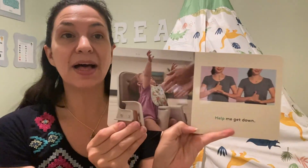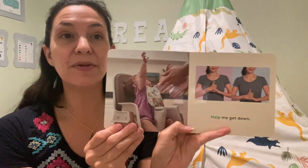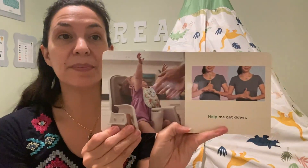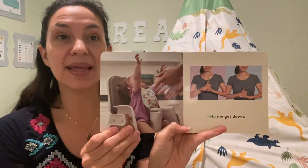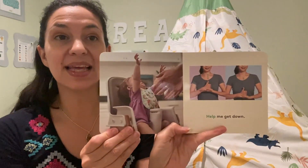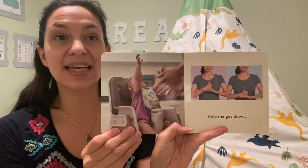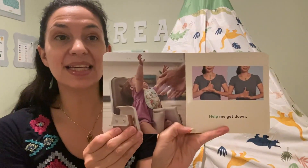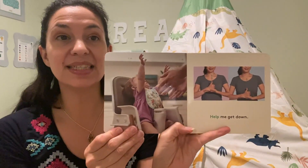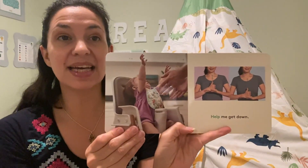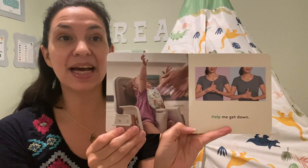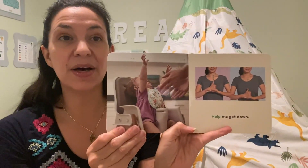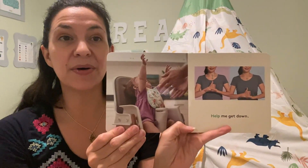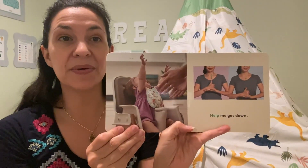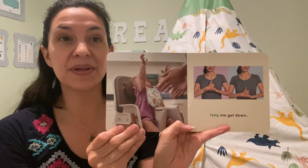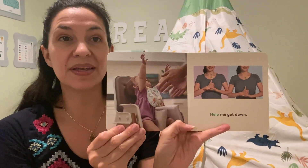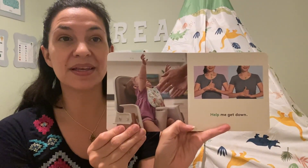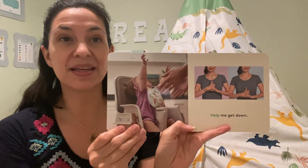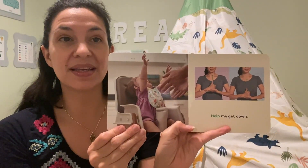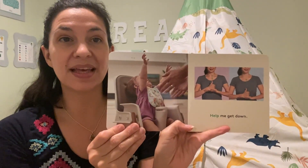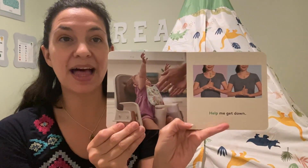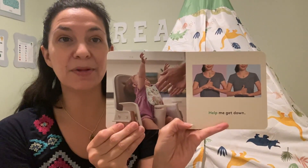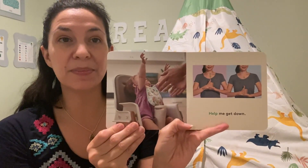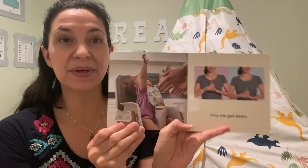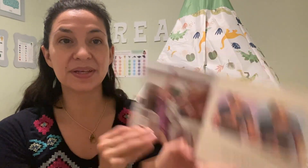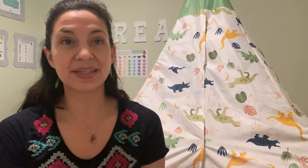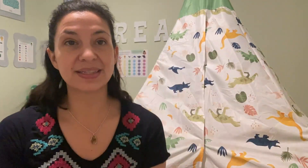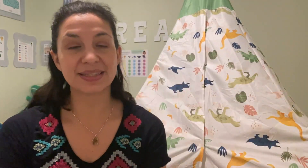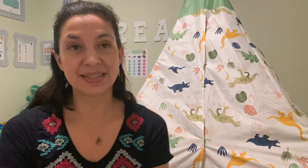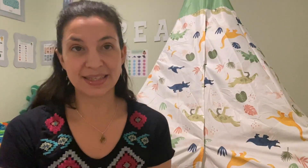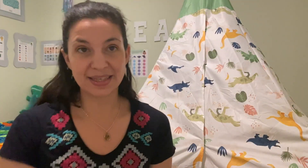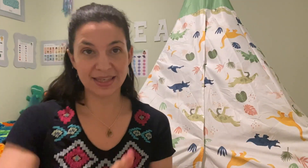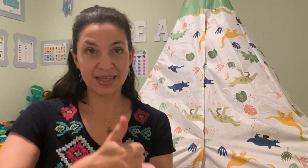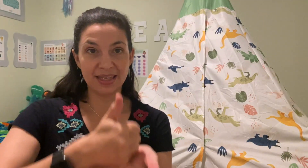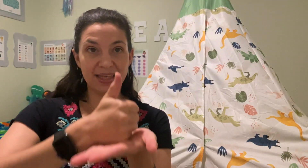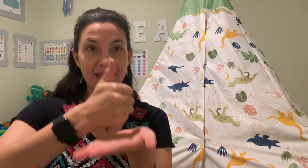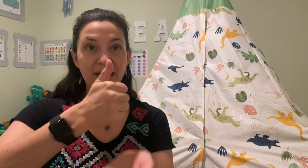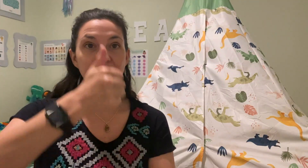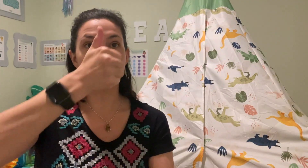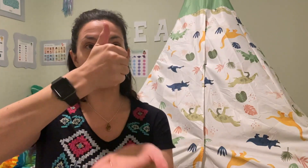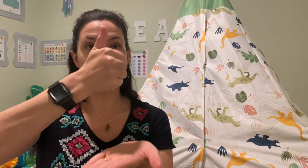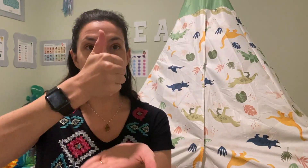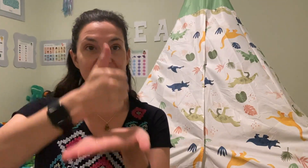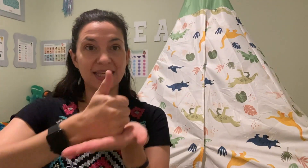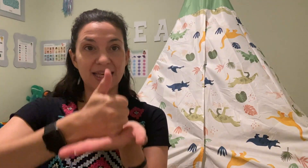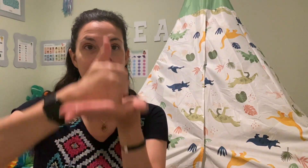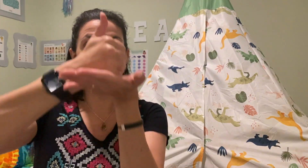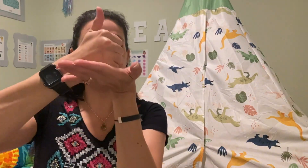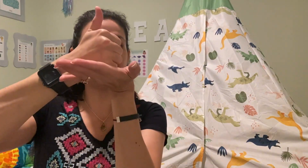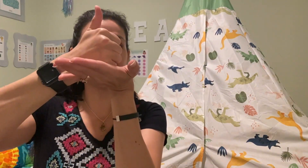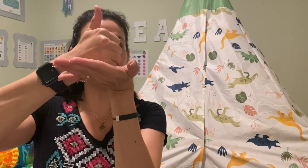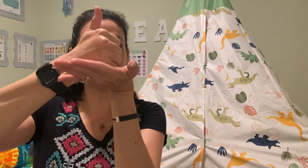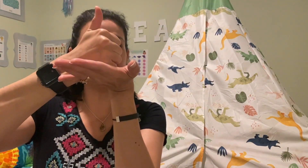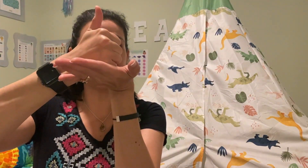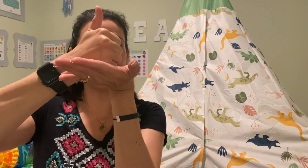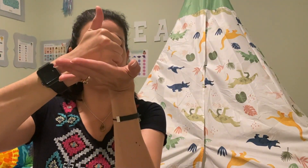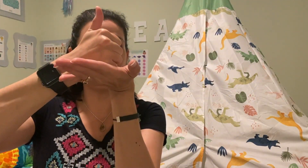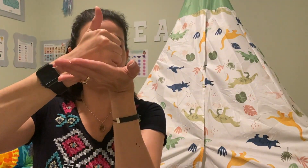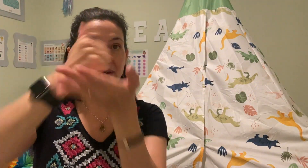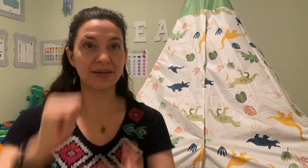Help me get down. Help. Help looks like this. Like you're lifting them up.